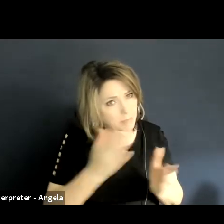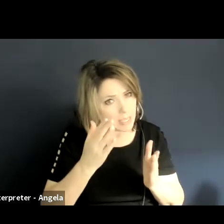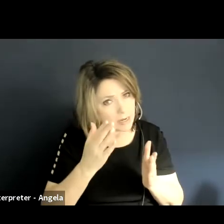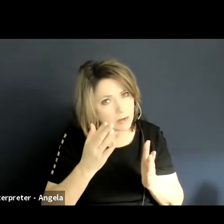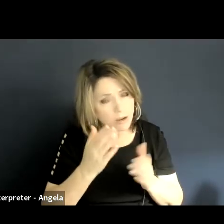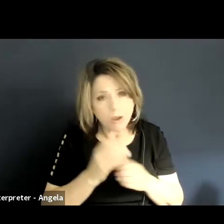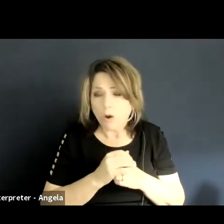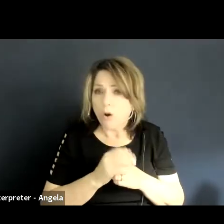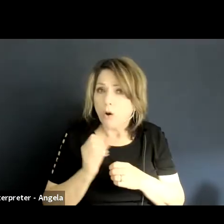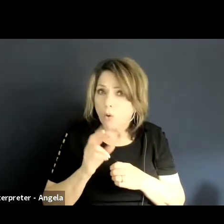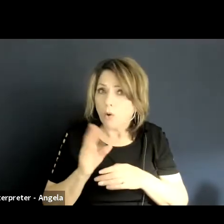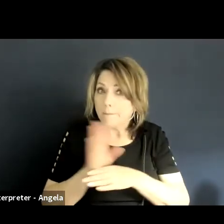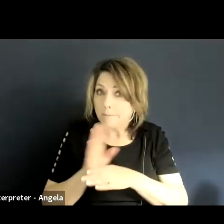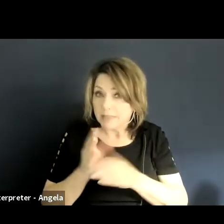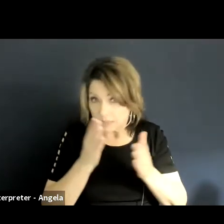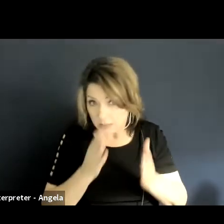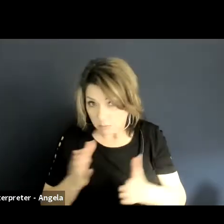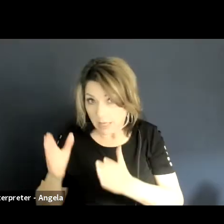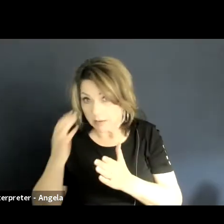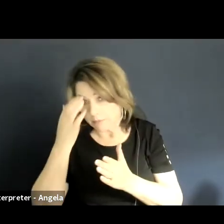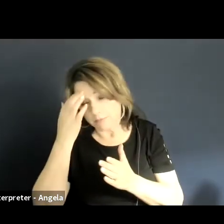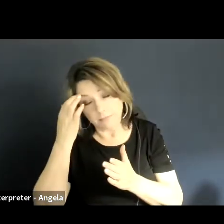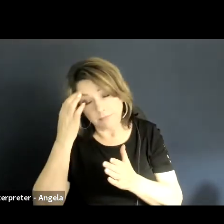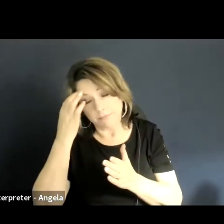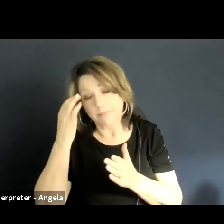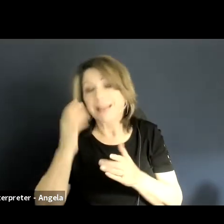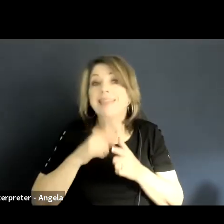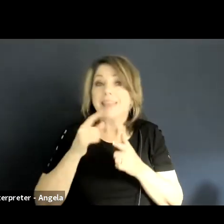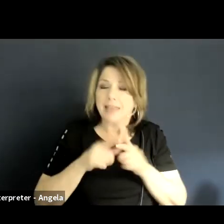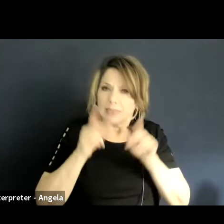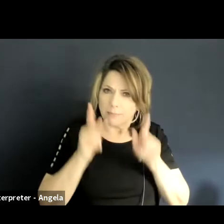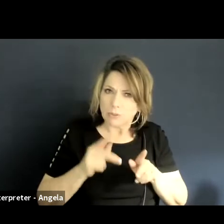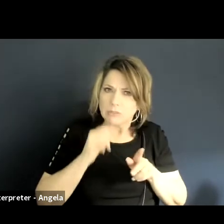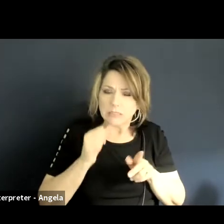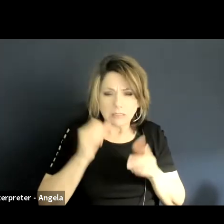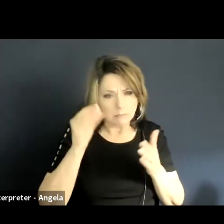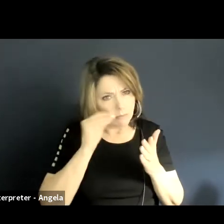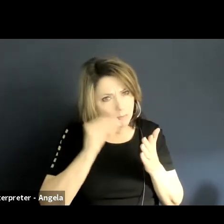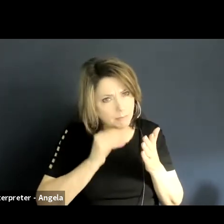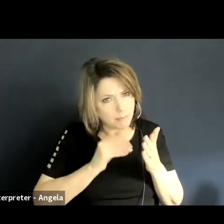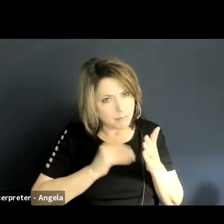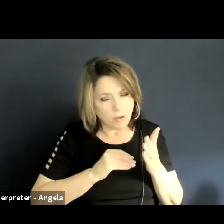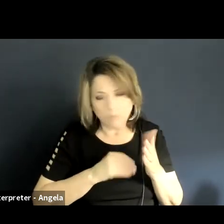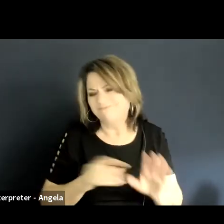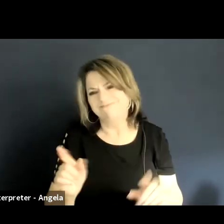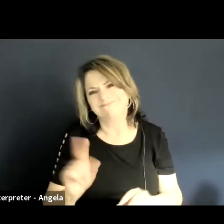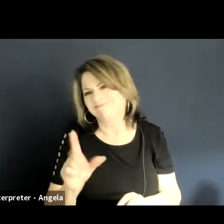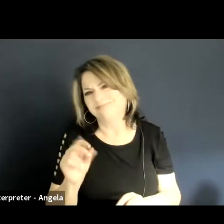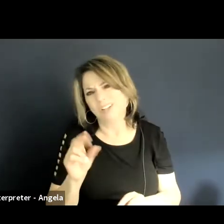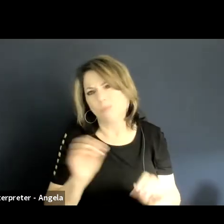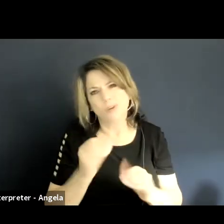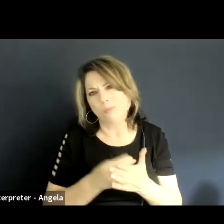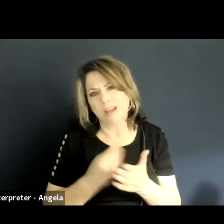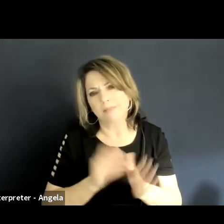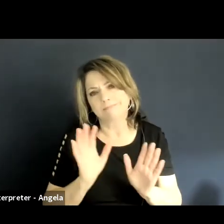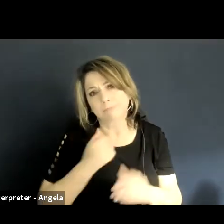it a business plan? That way the person doesn't get through all this and then to be told, no, we don't have money,